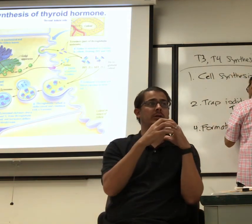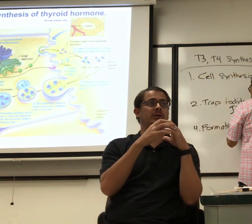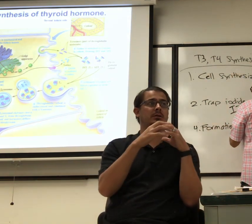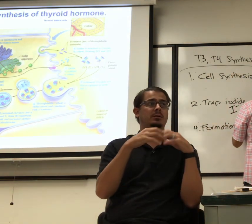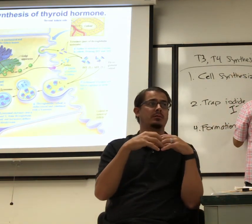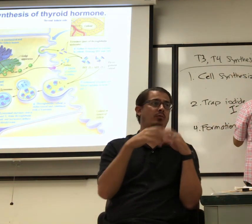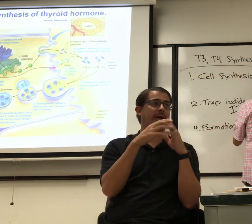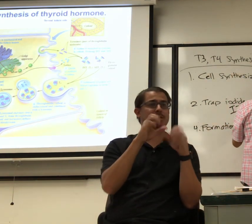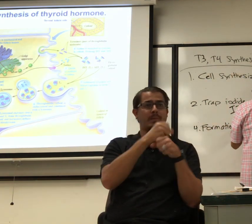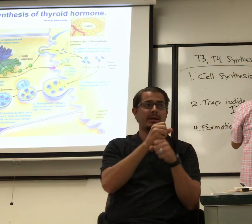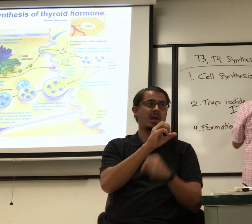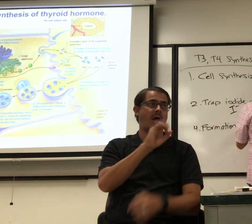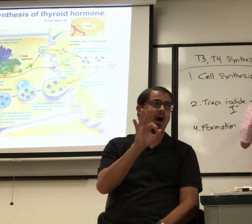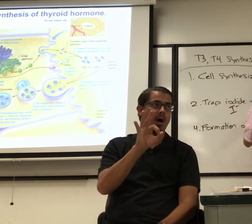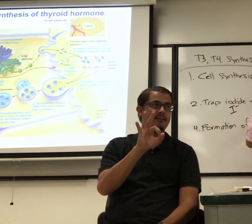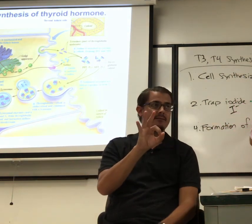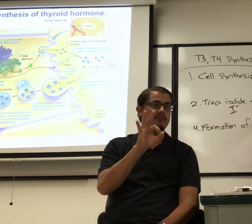Step 4.